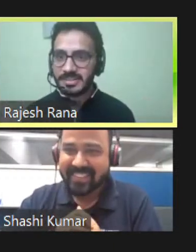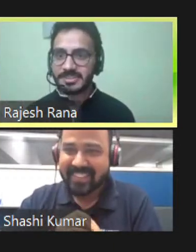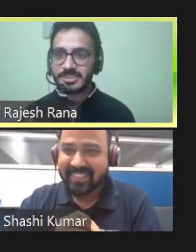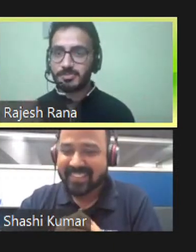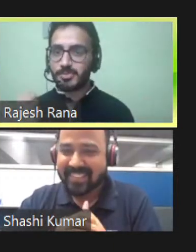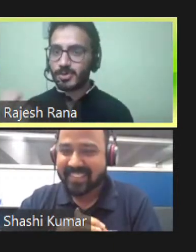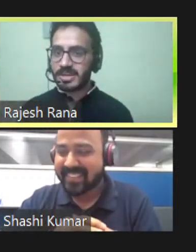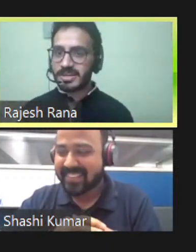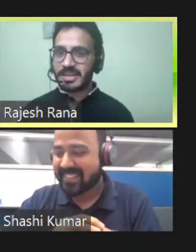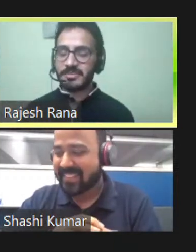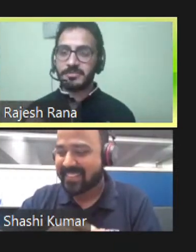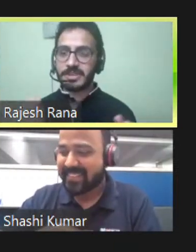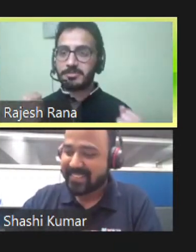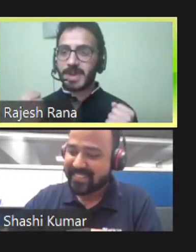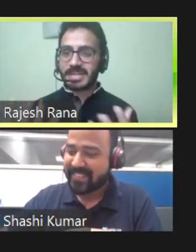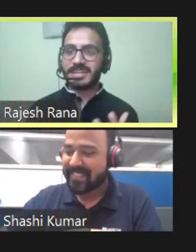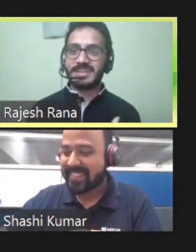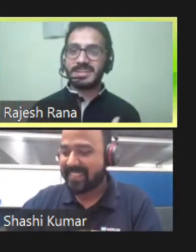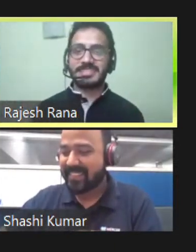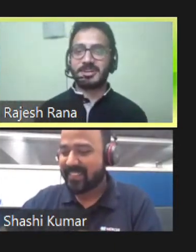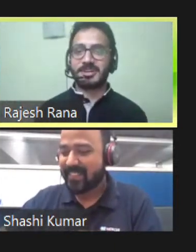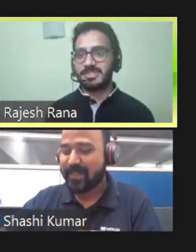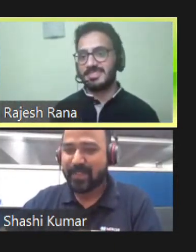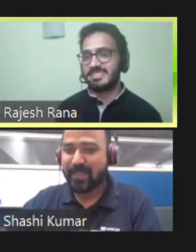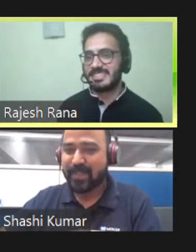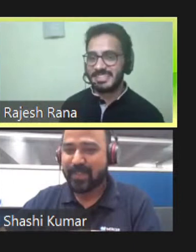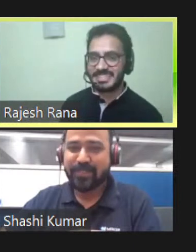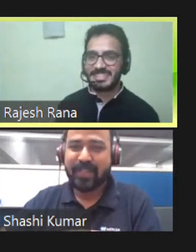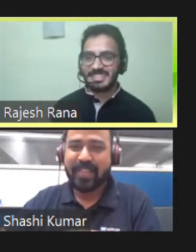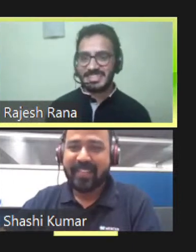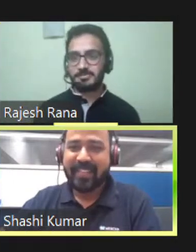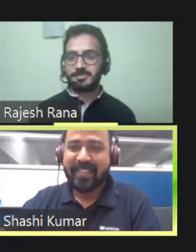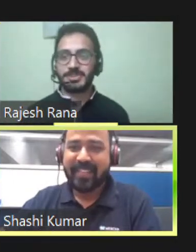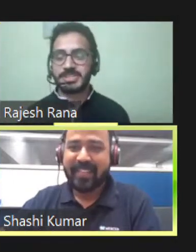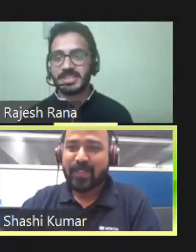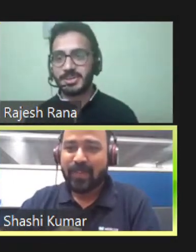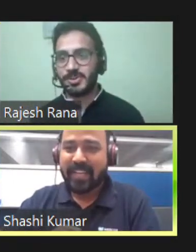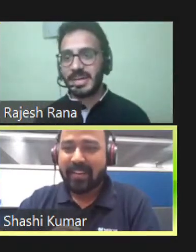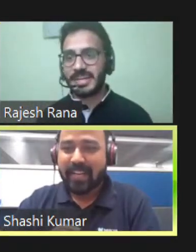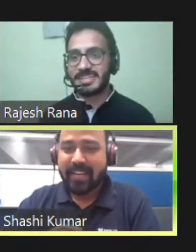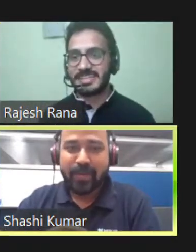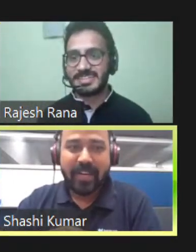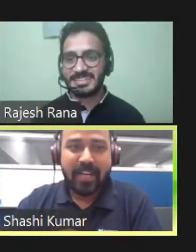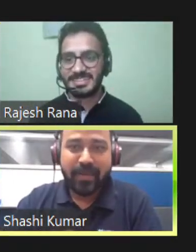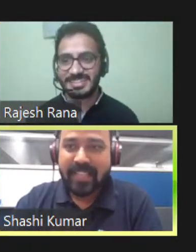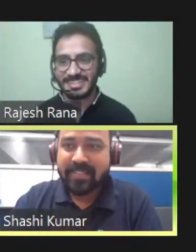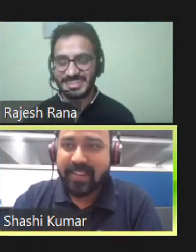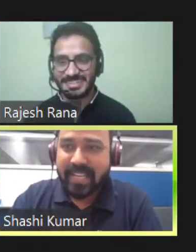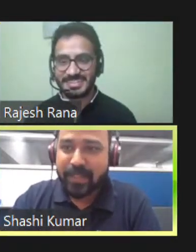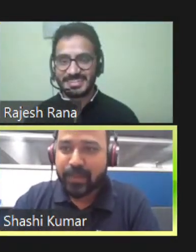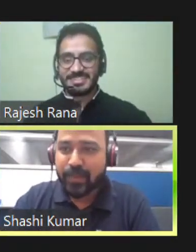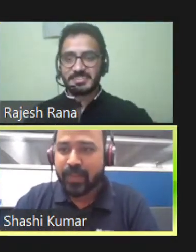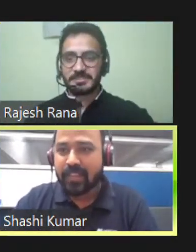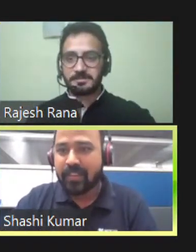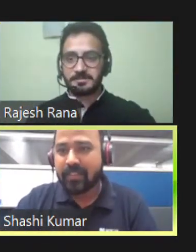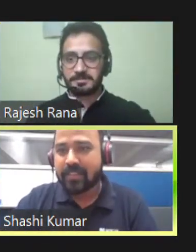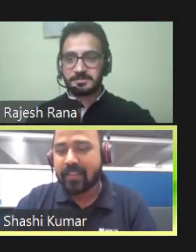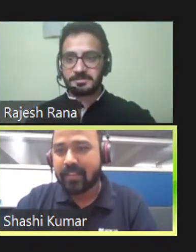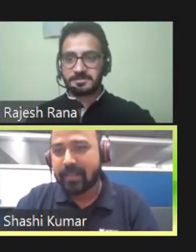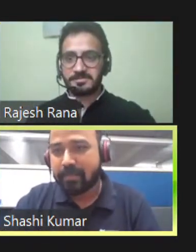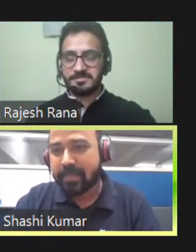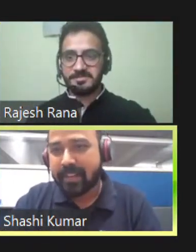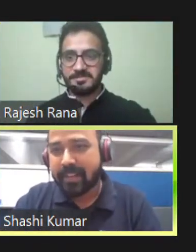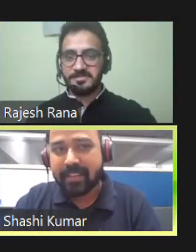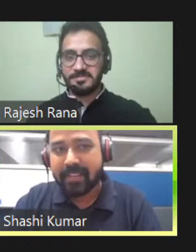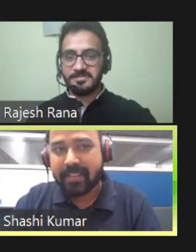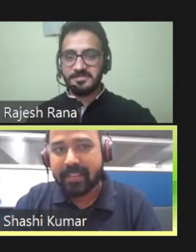fun, some more learning with the practical example. wonderful. Yep, So, Shashi, go ahead. are you guys ready to learn